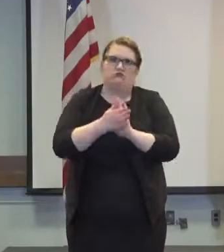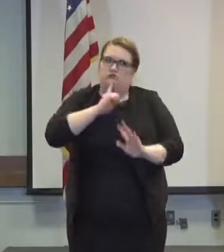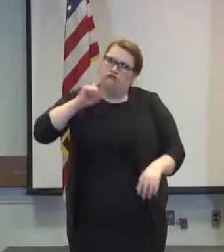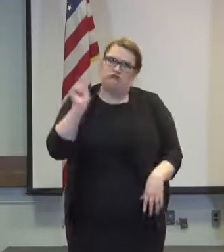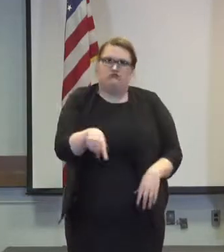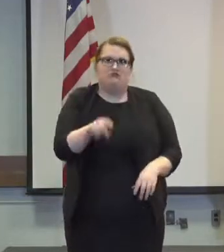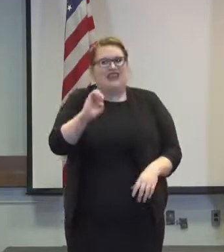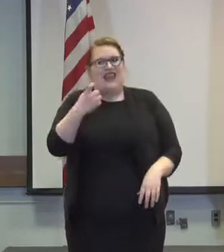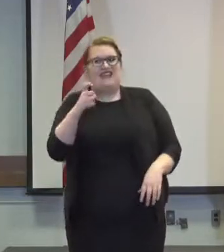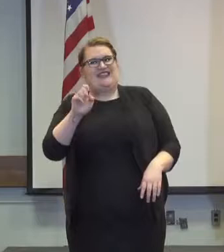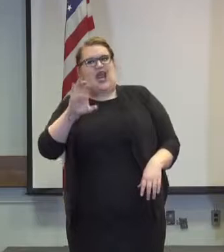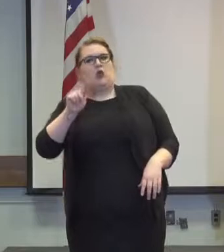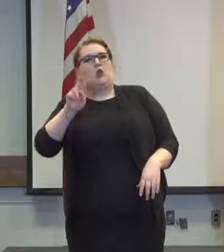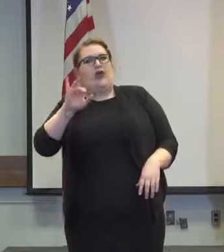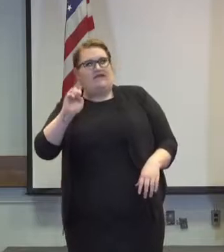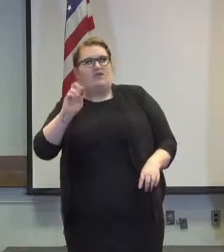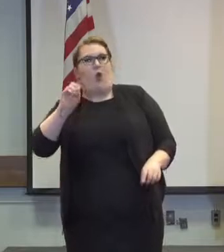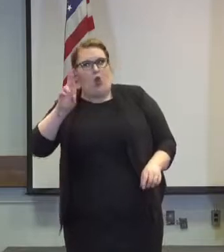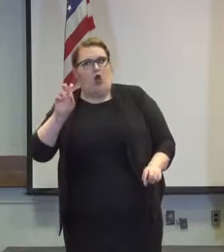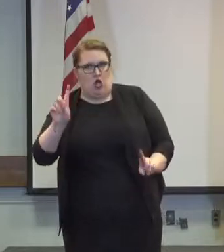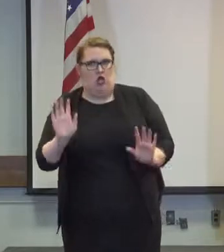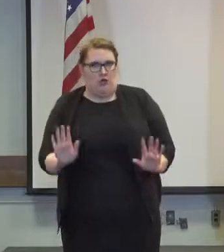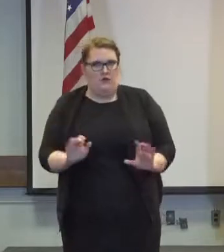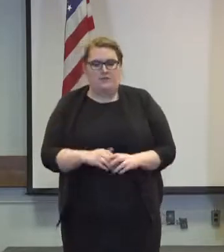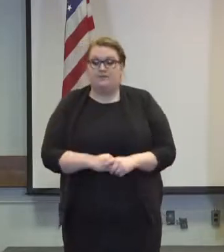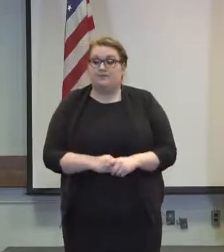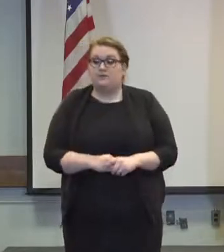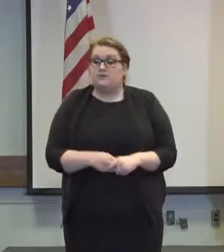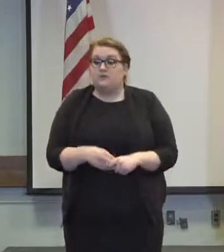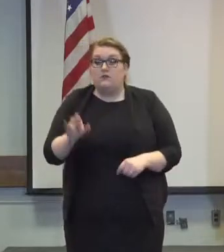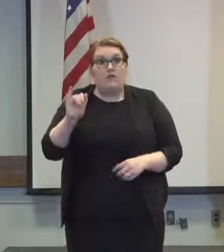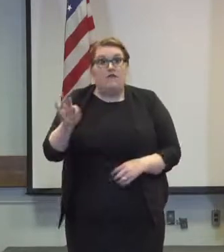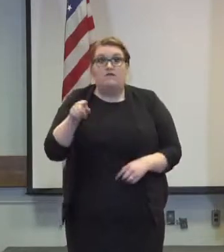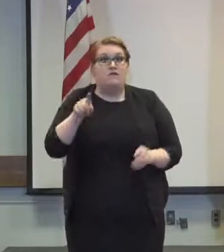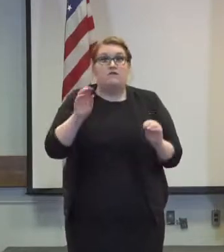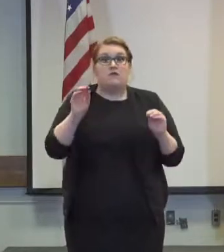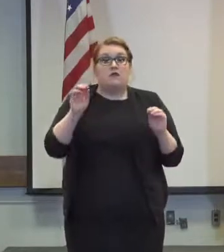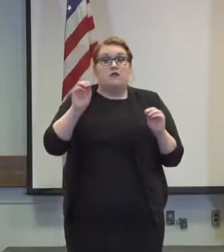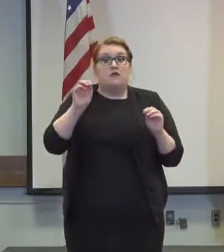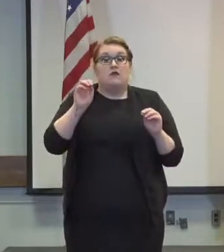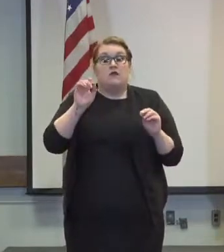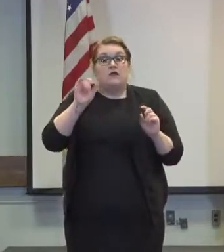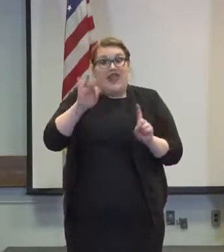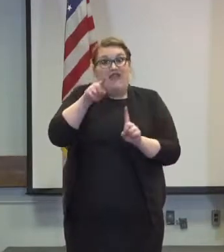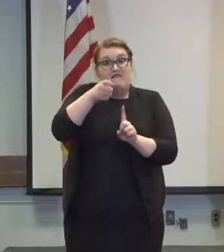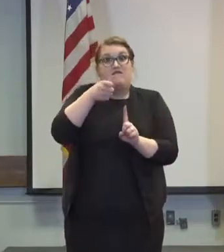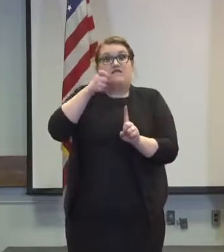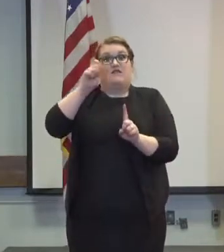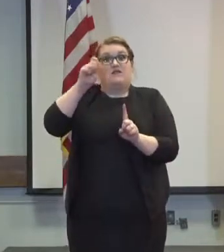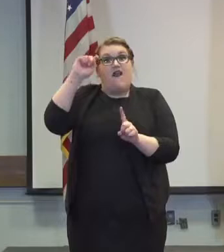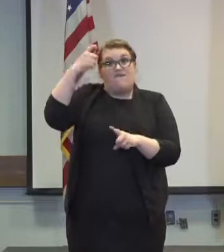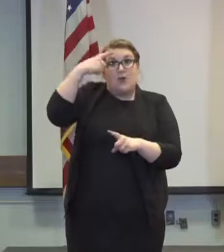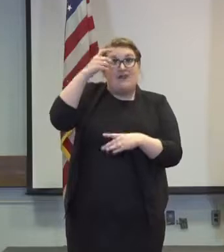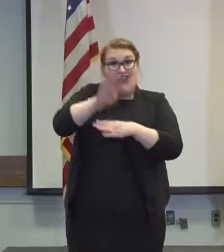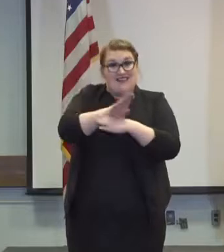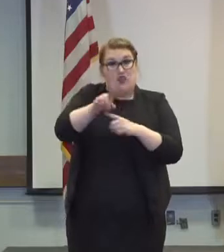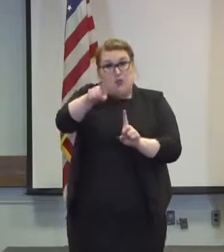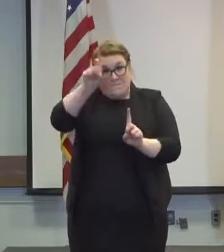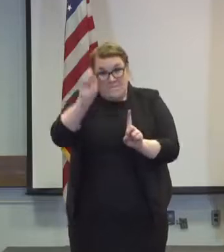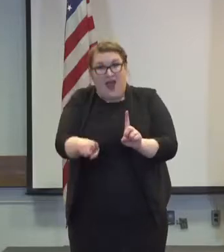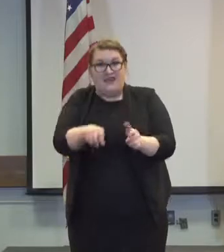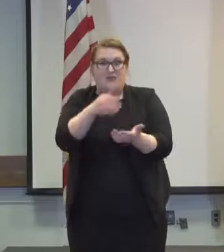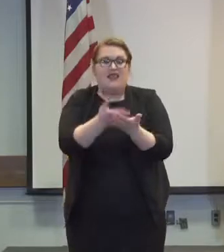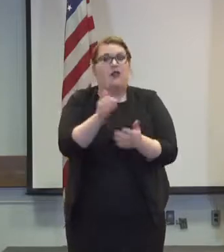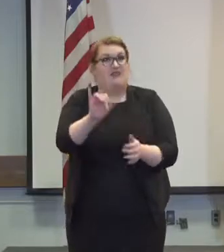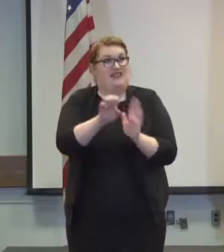if you're not working in an essential business, a government entity that where you have to be there,